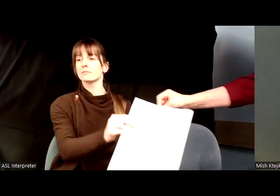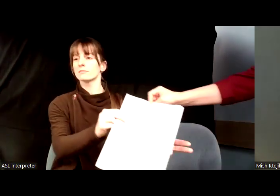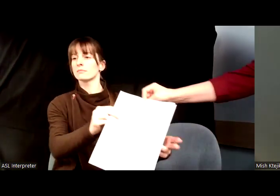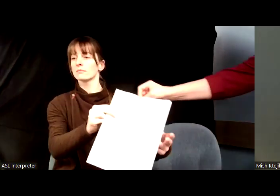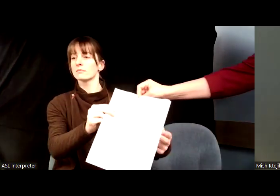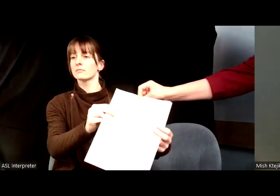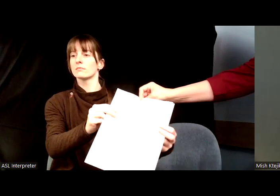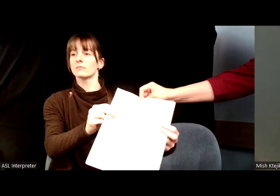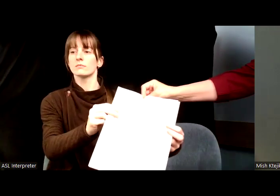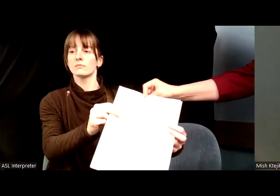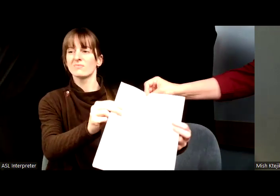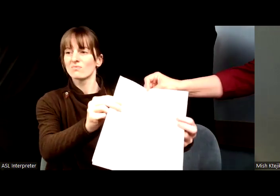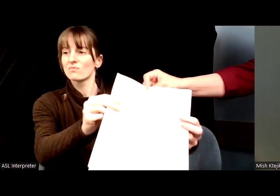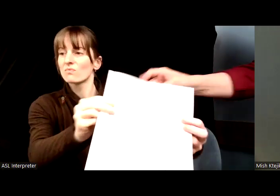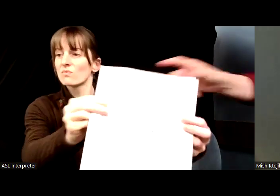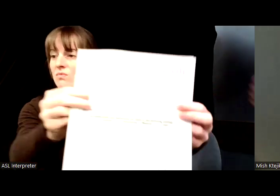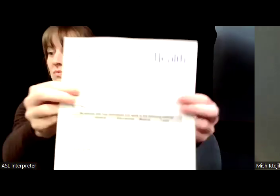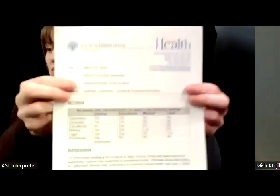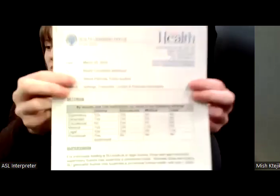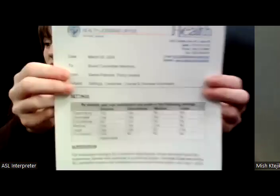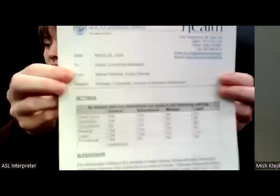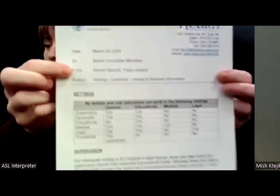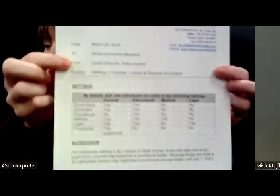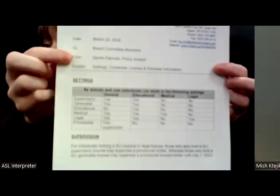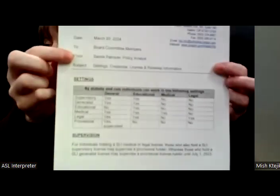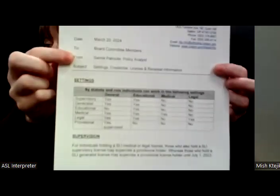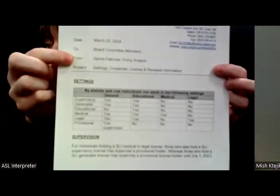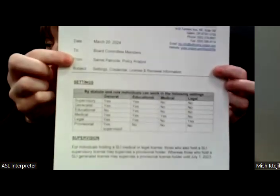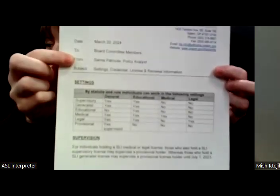Exactly. This is Mish, yep. Can we email it to her?